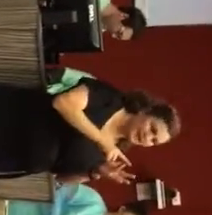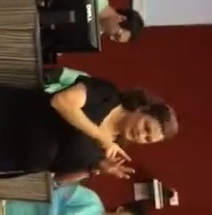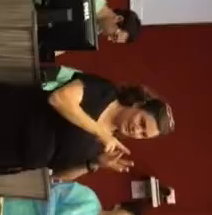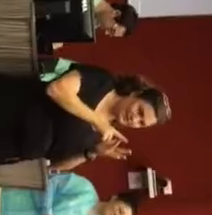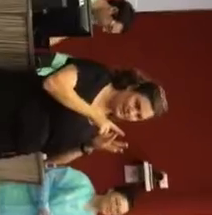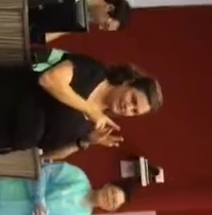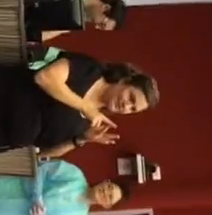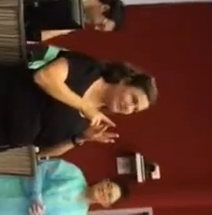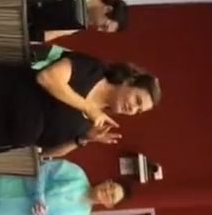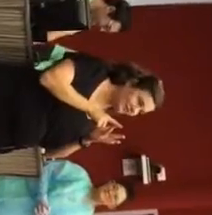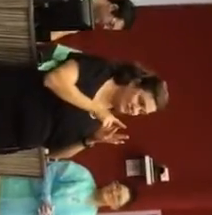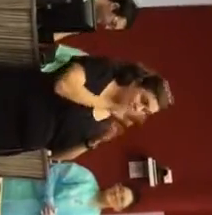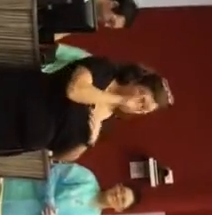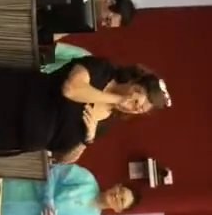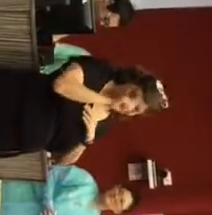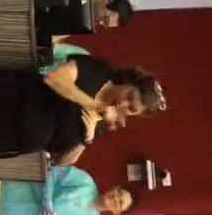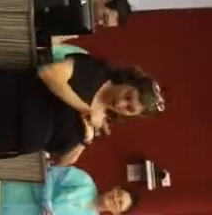But remember, just